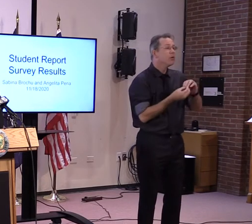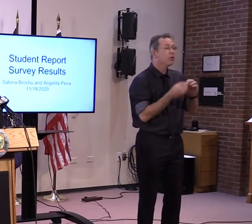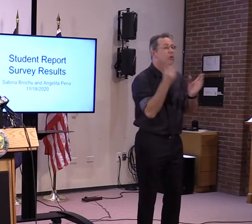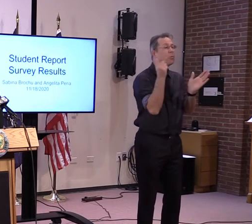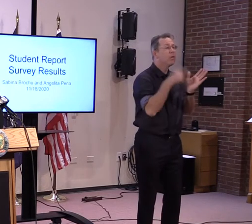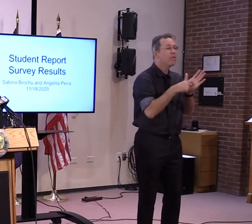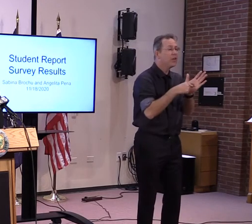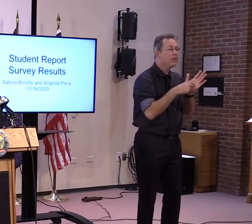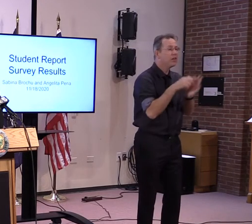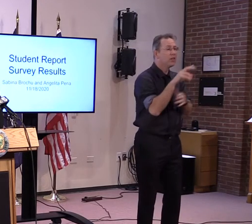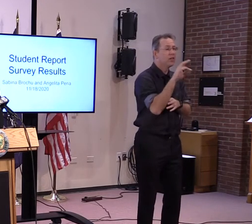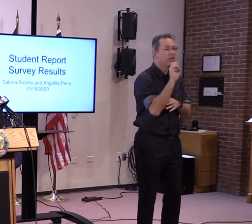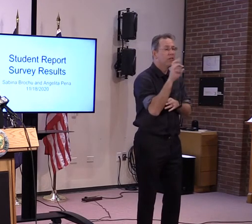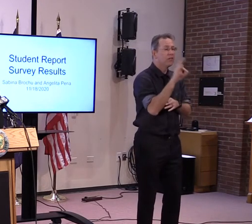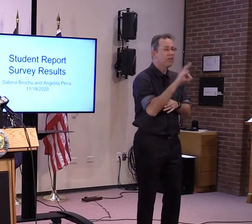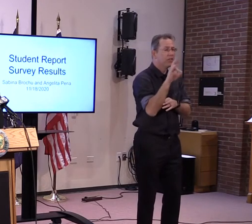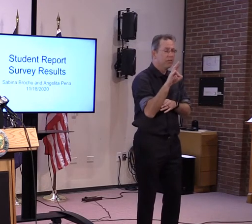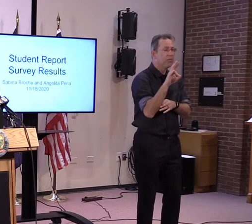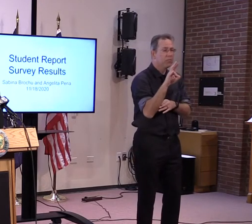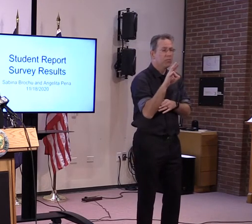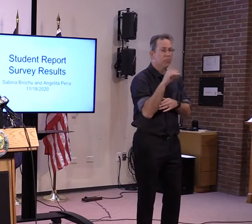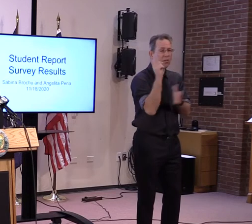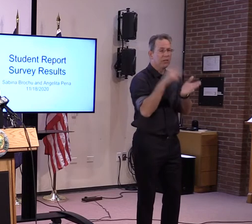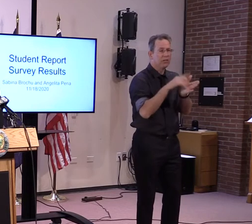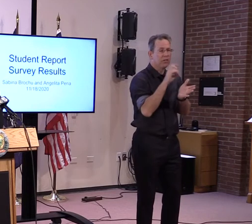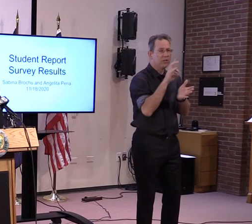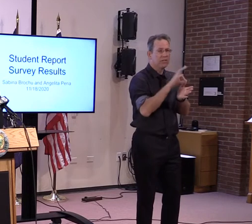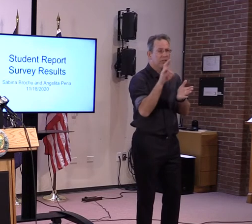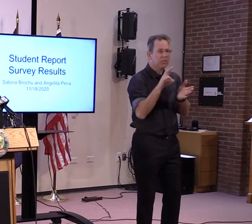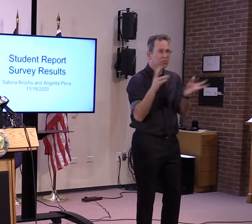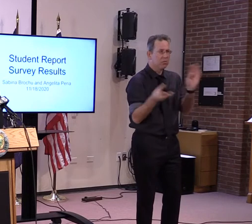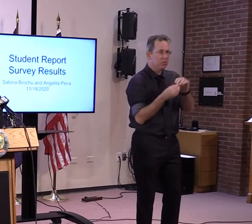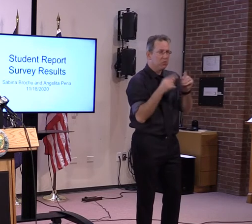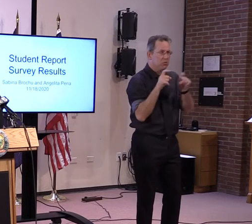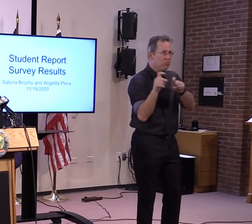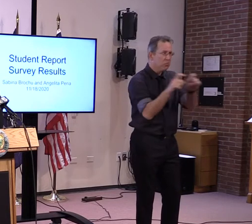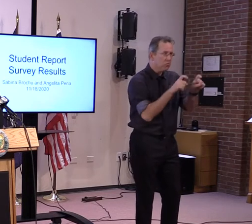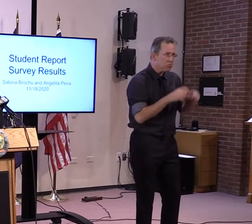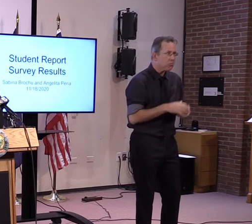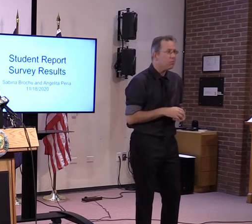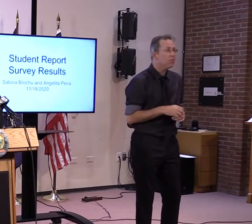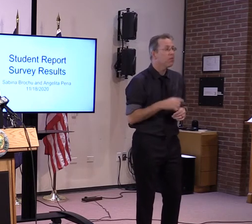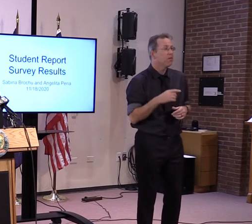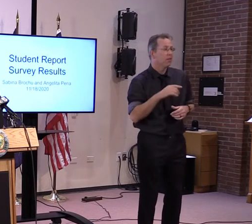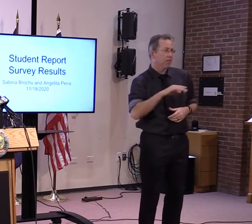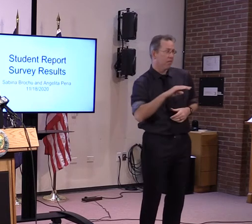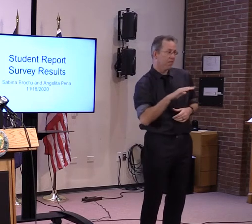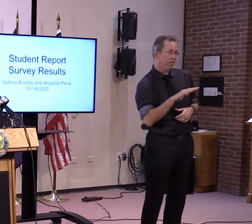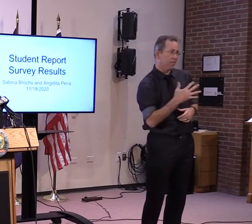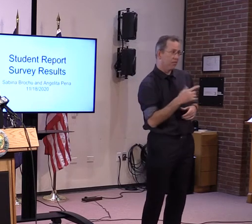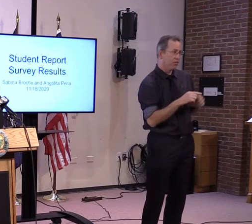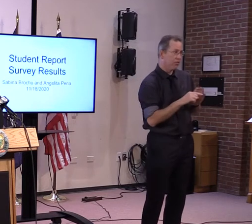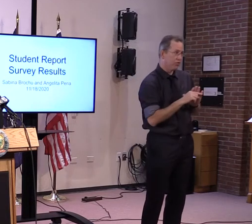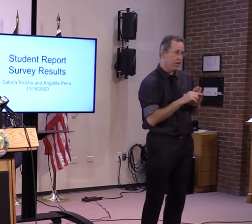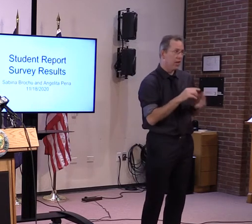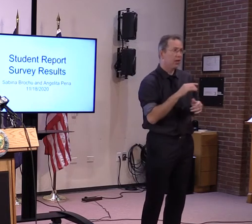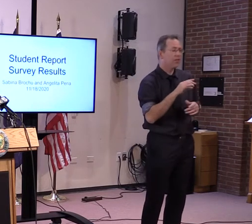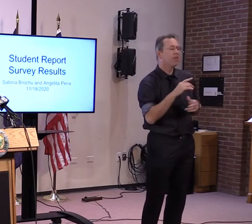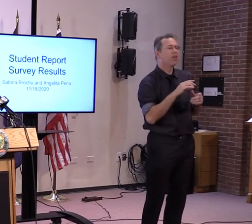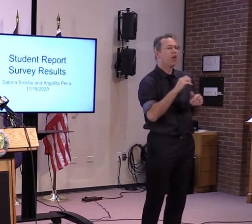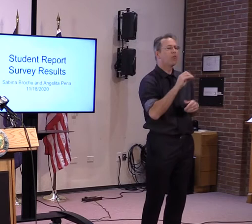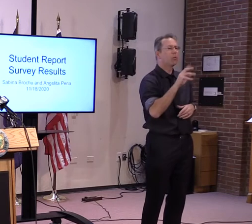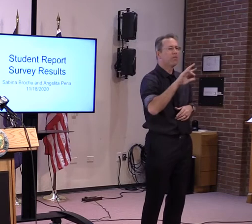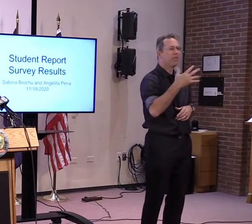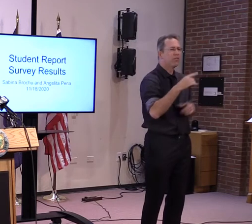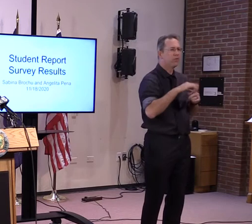1,077 responses, and those responses were gathered between the 5th and 17th of October. And I think it's important to note that during that